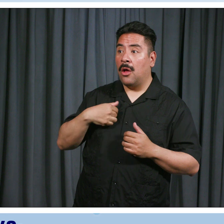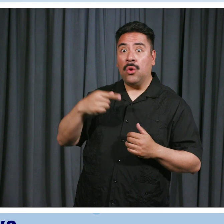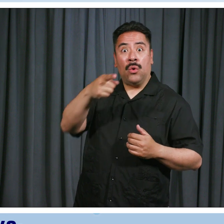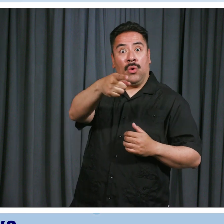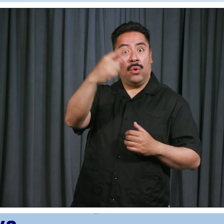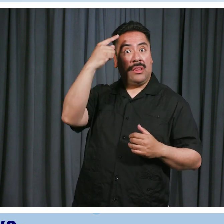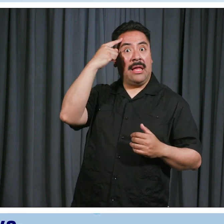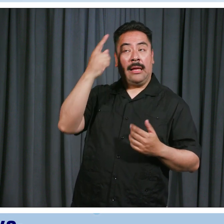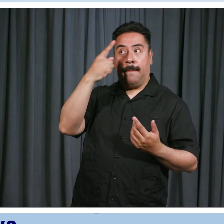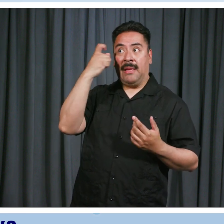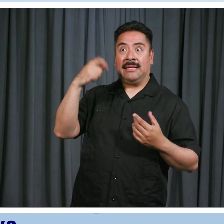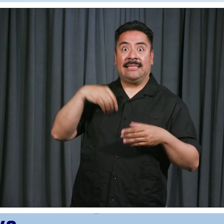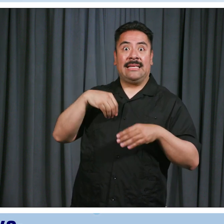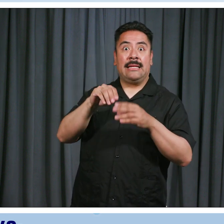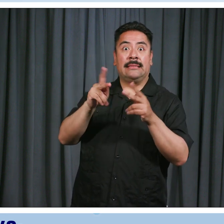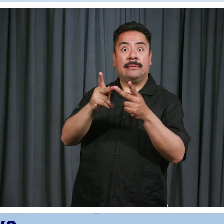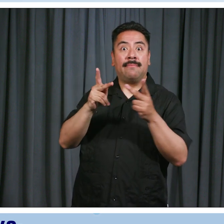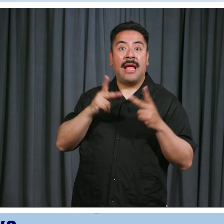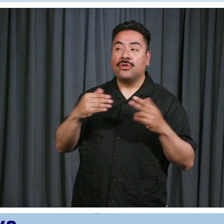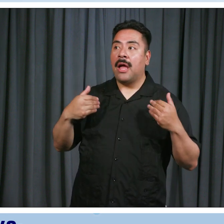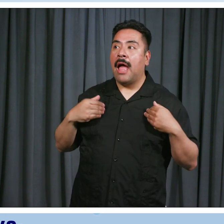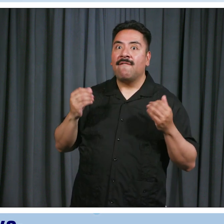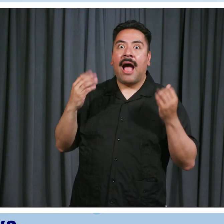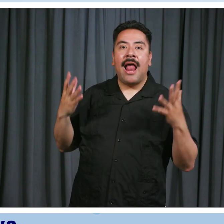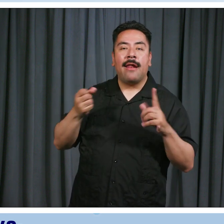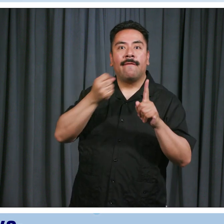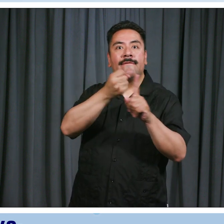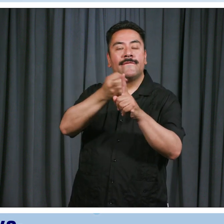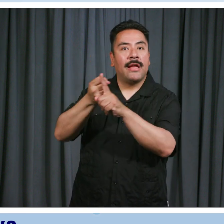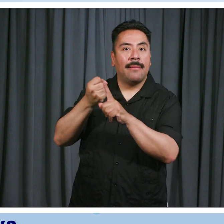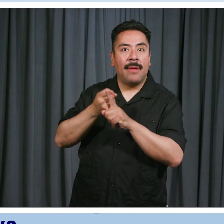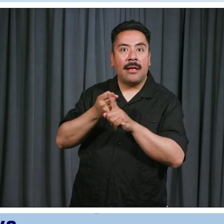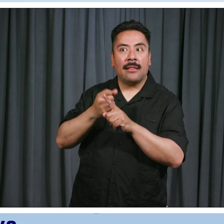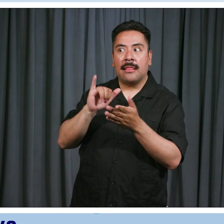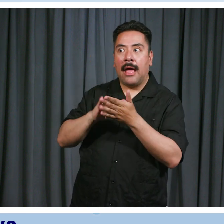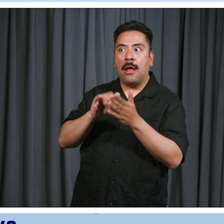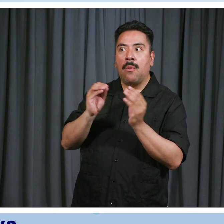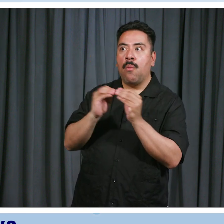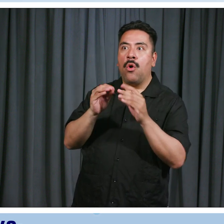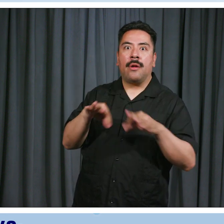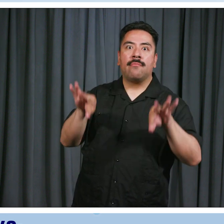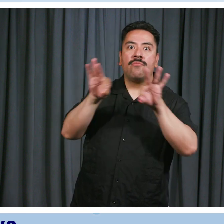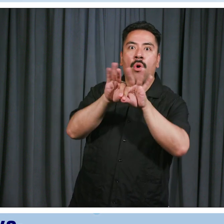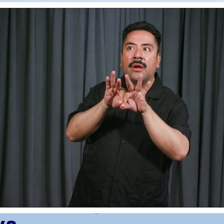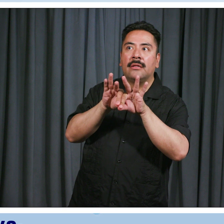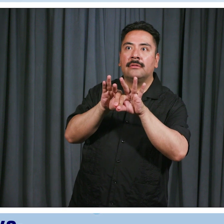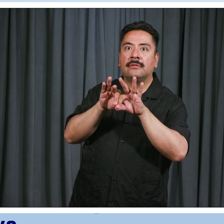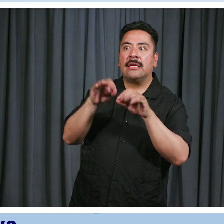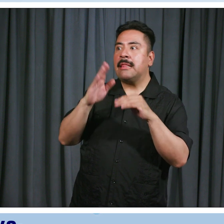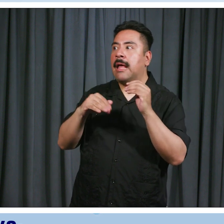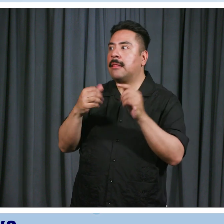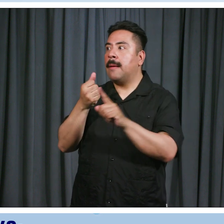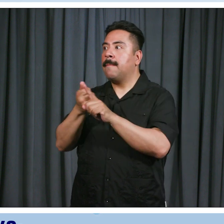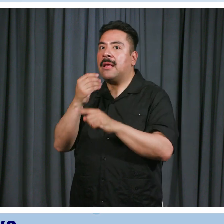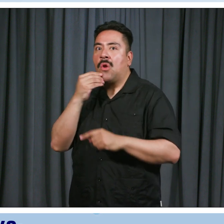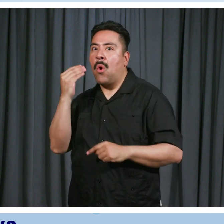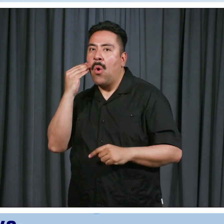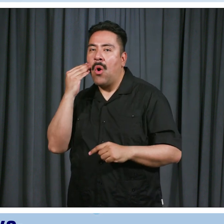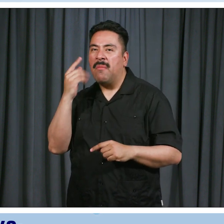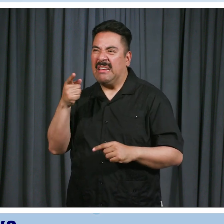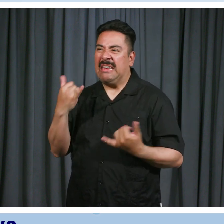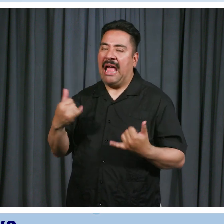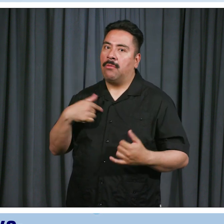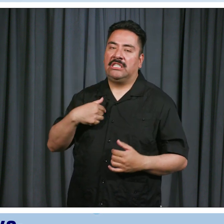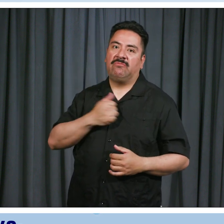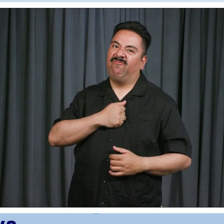in a space where you have a lot of impact, that is more important than the impact you have at home. And I